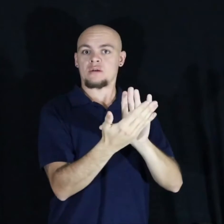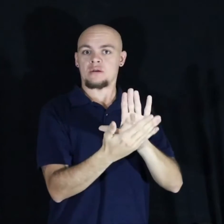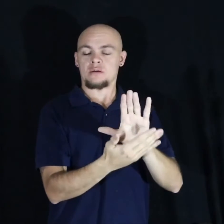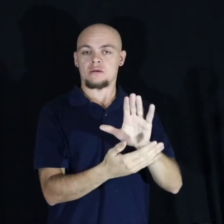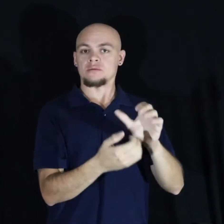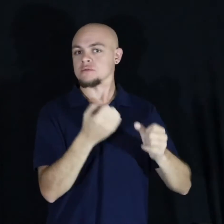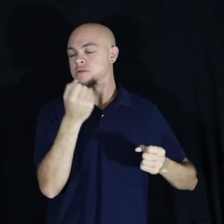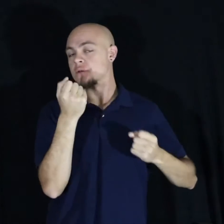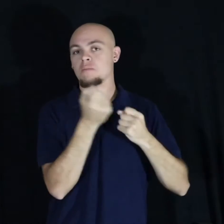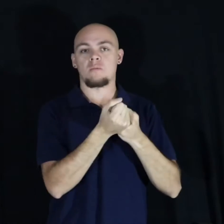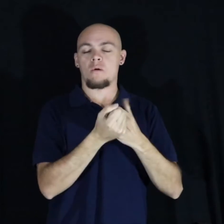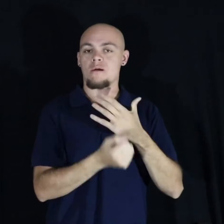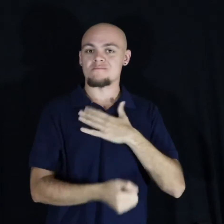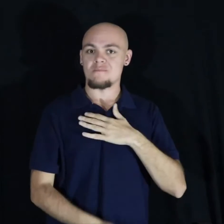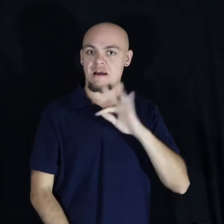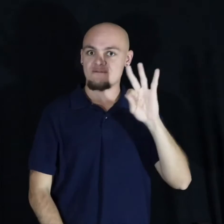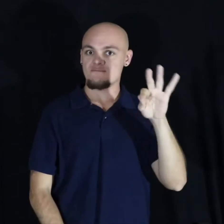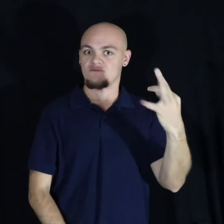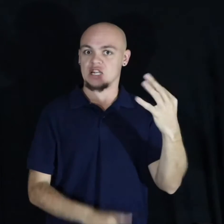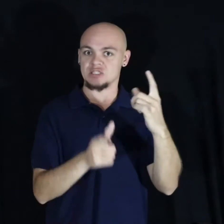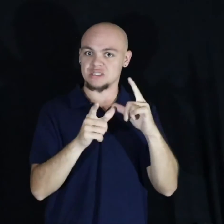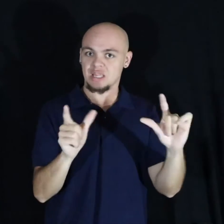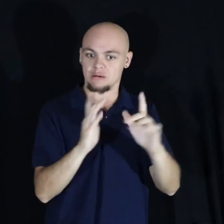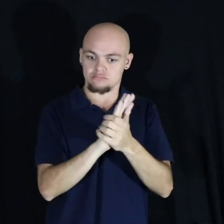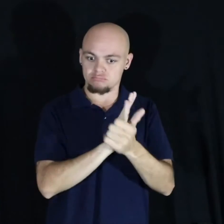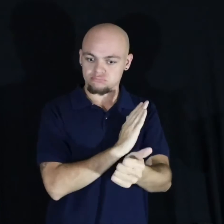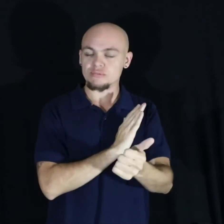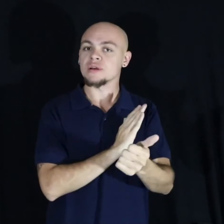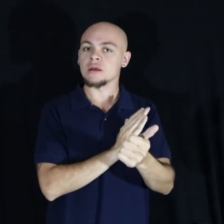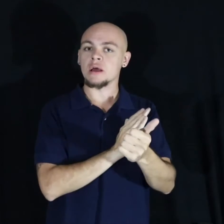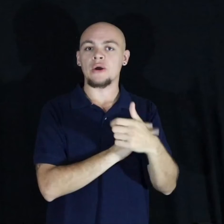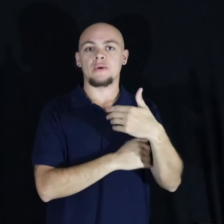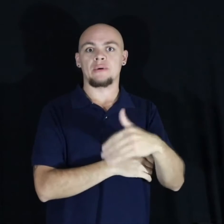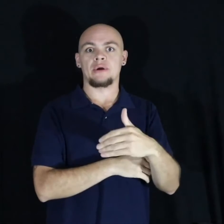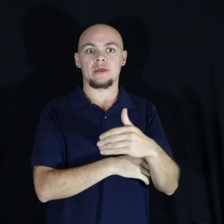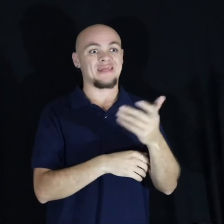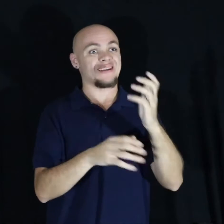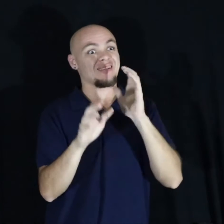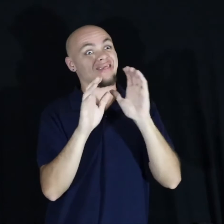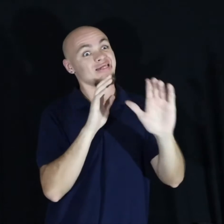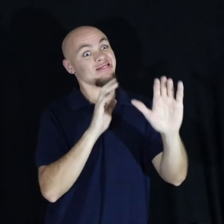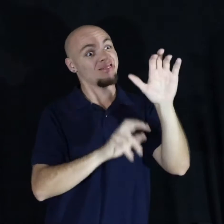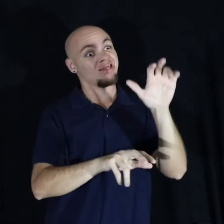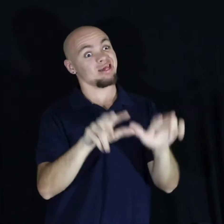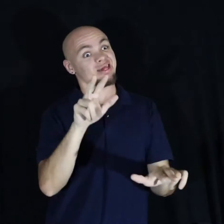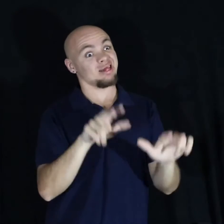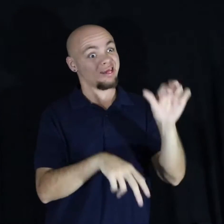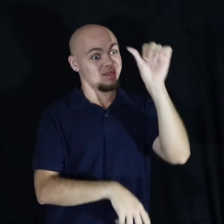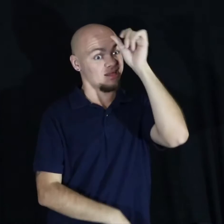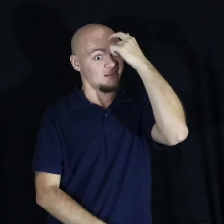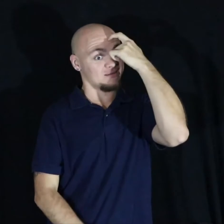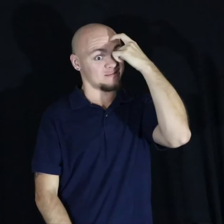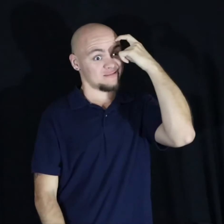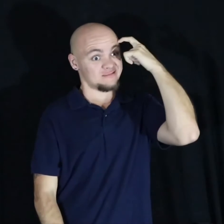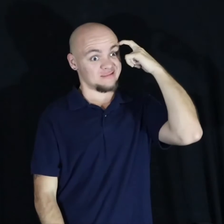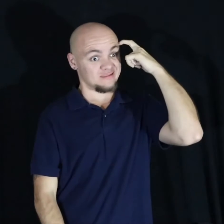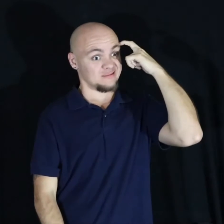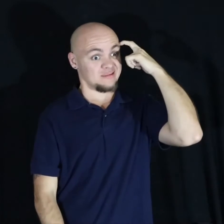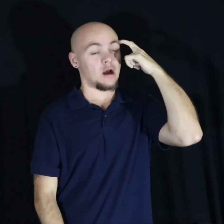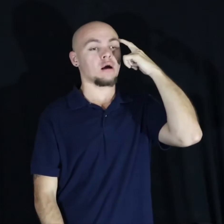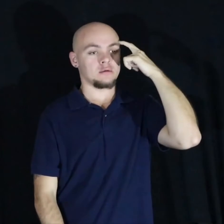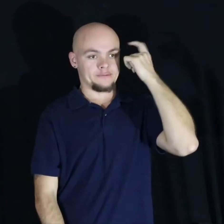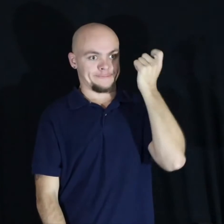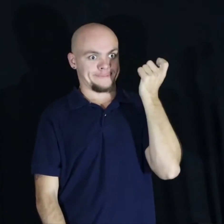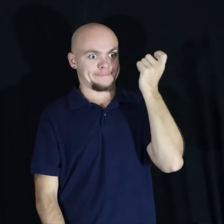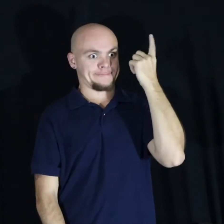my French much faster. By having those atrocious conversations ingrained in my mind, and thus allowing me to